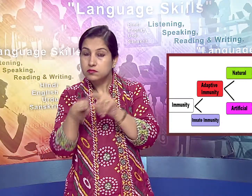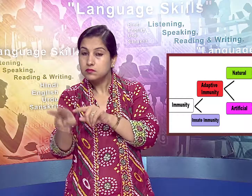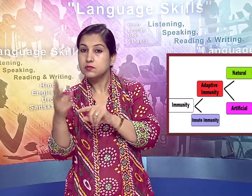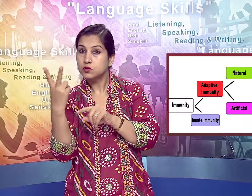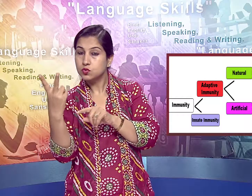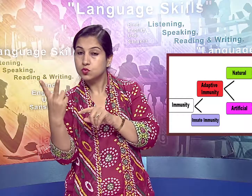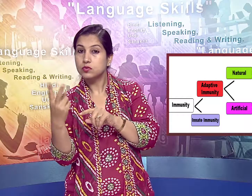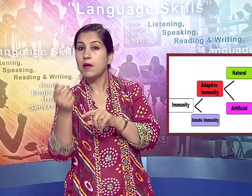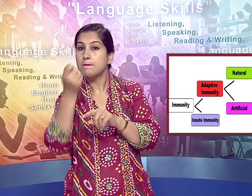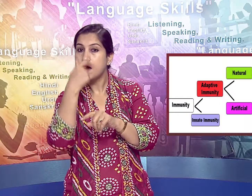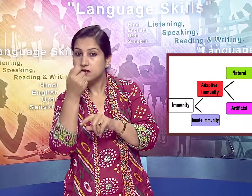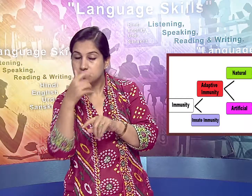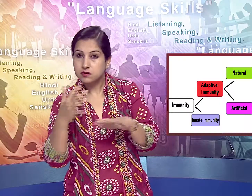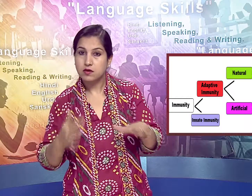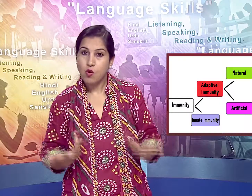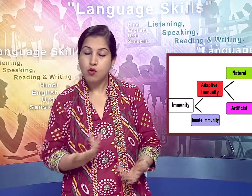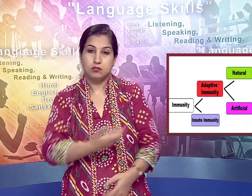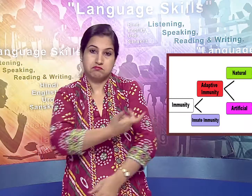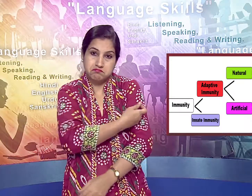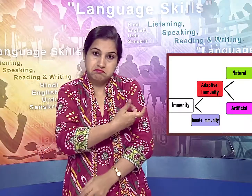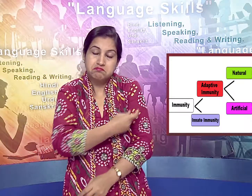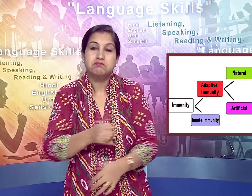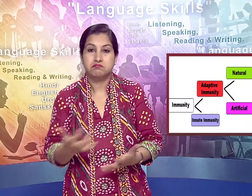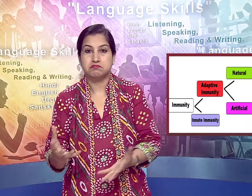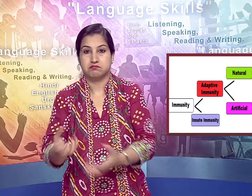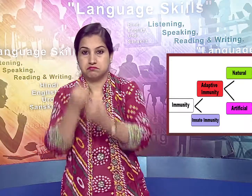get through medicines and immunization.